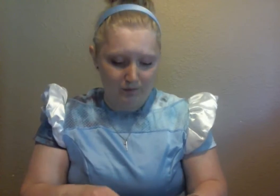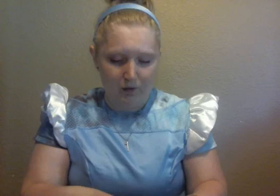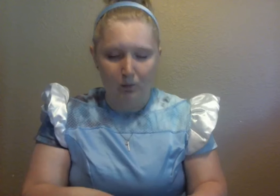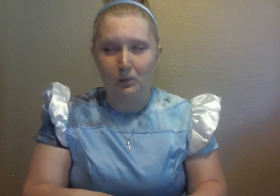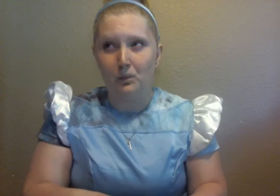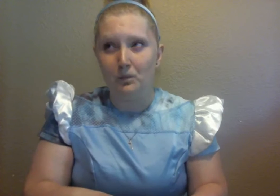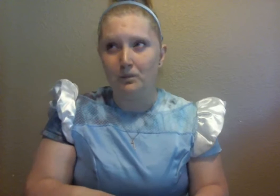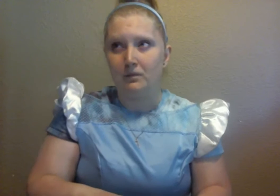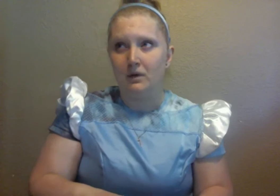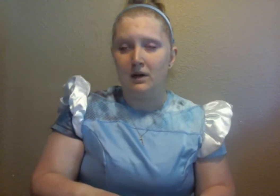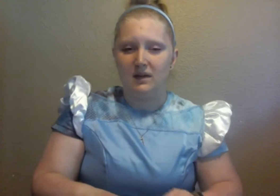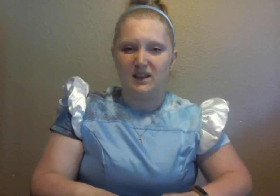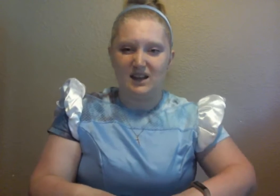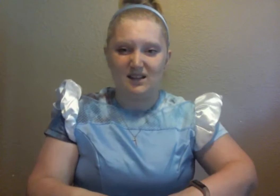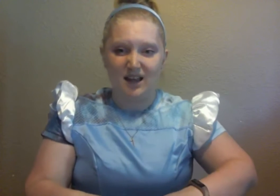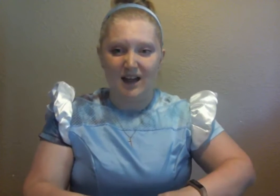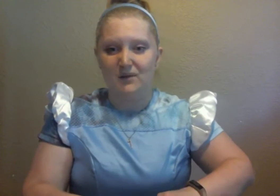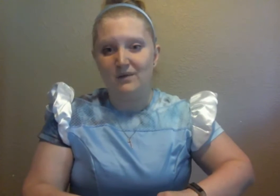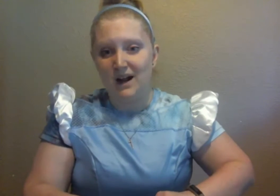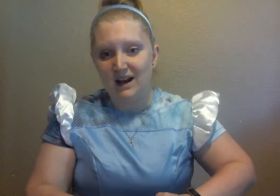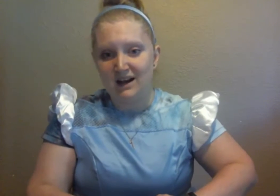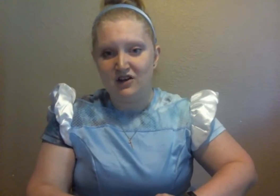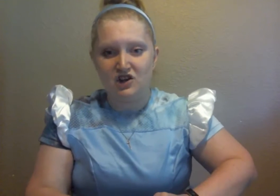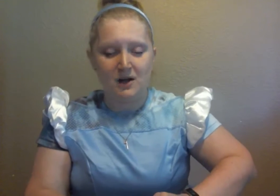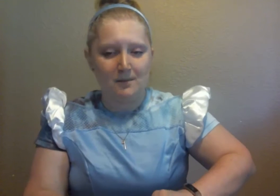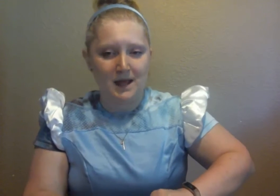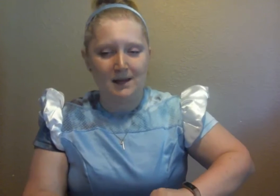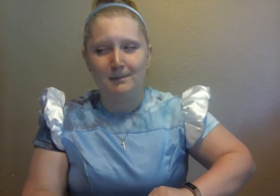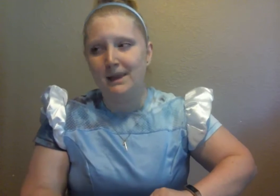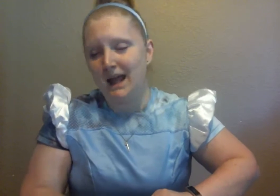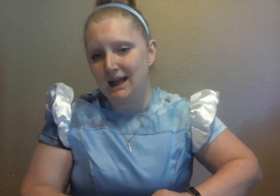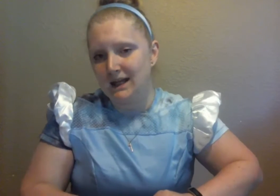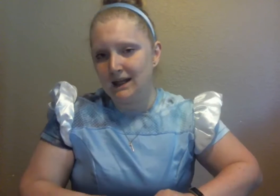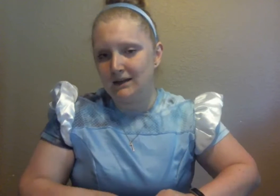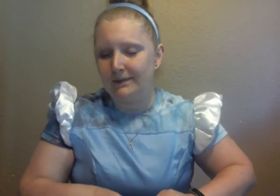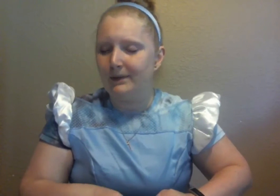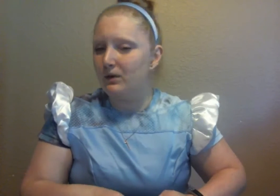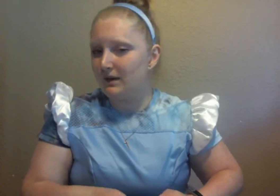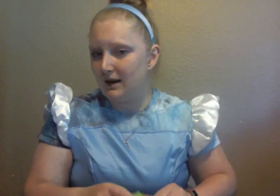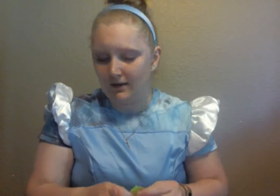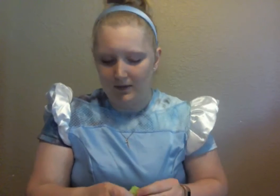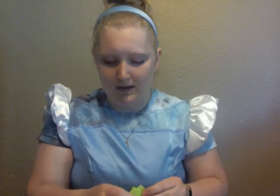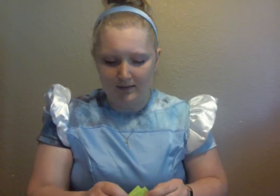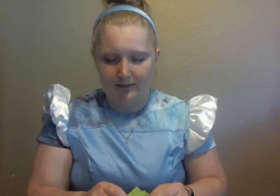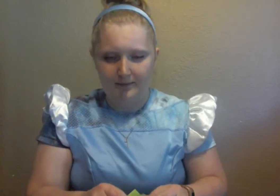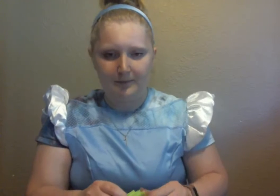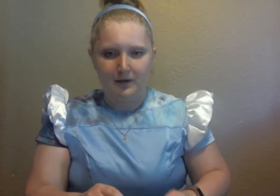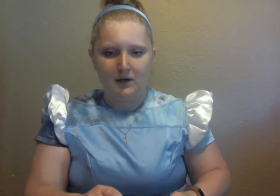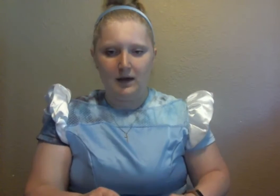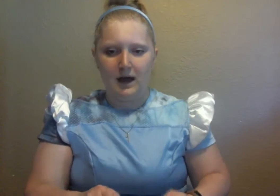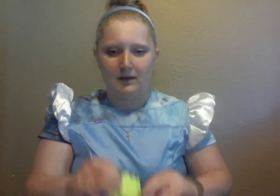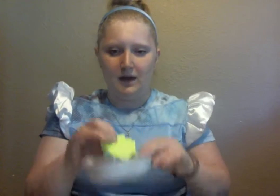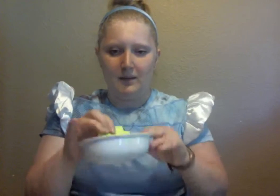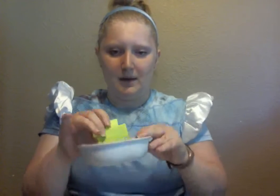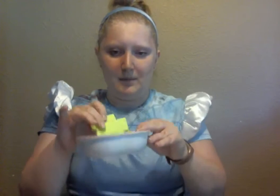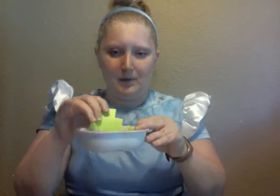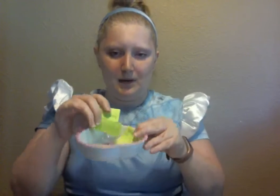So things like running, jumping, playing, those kinds of things. Okay, so I have my bowl